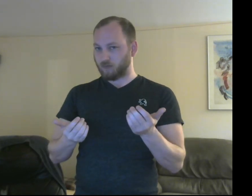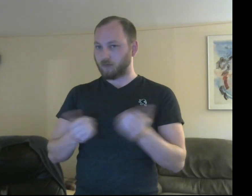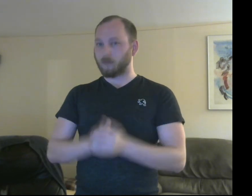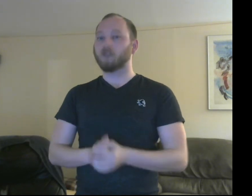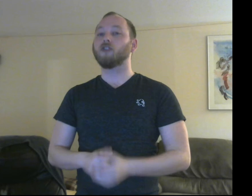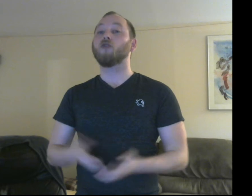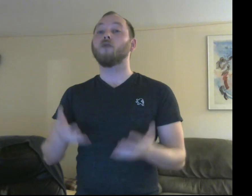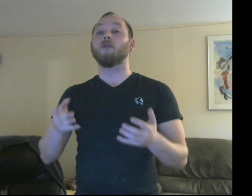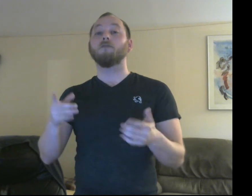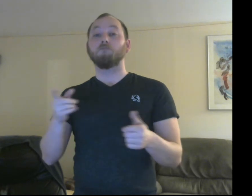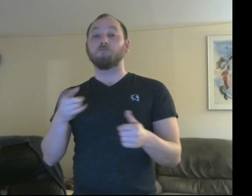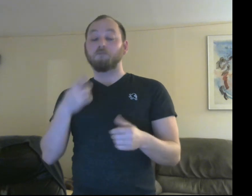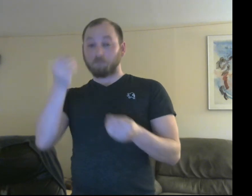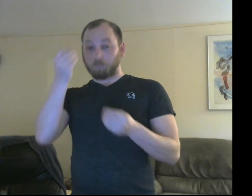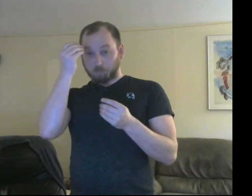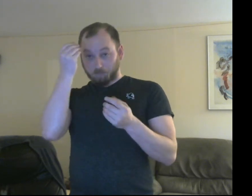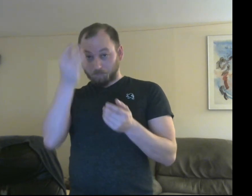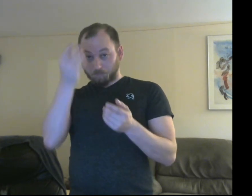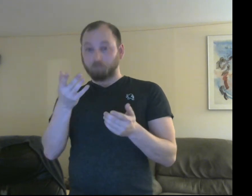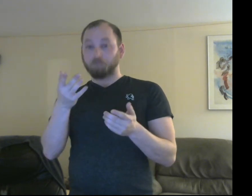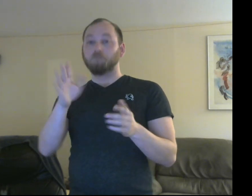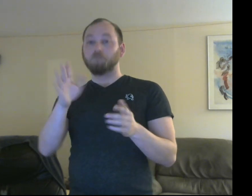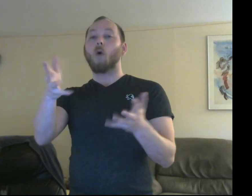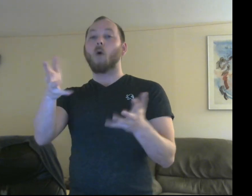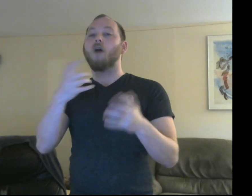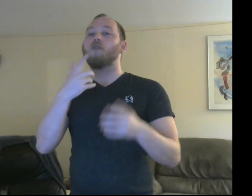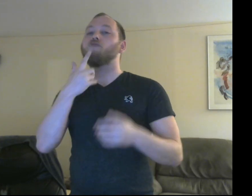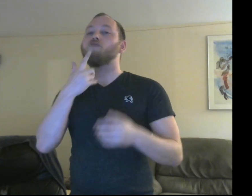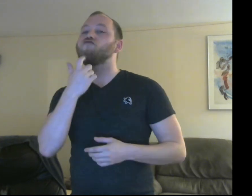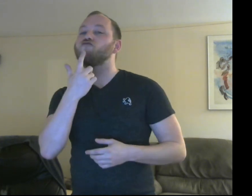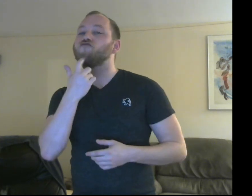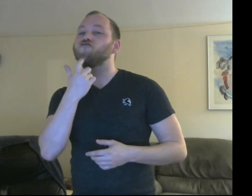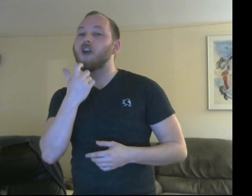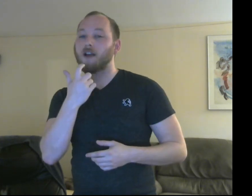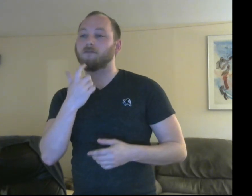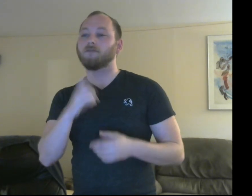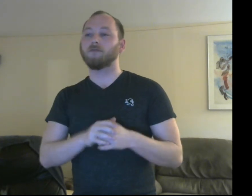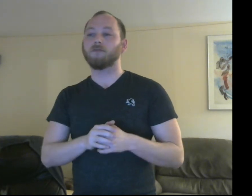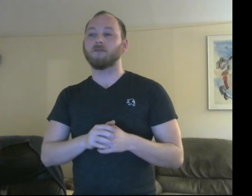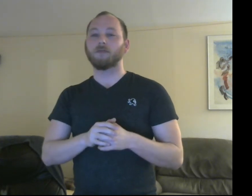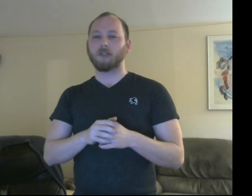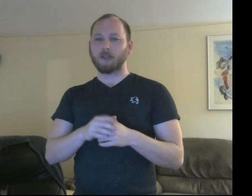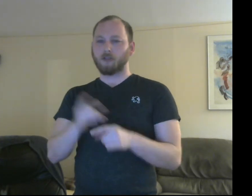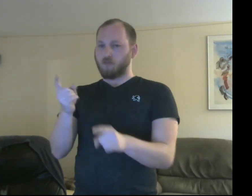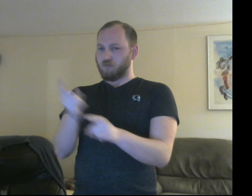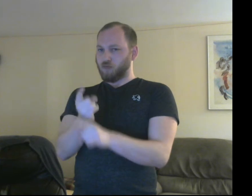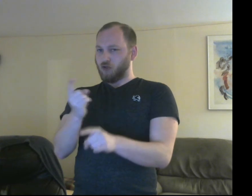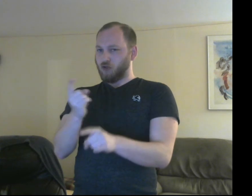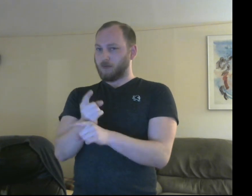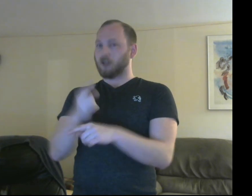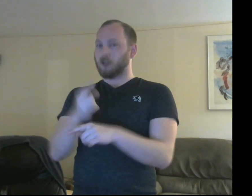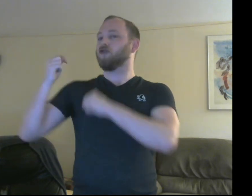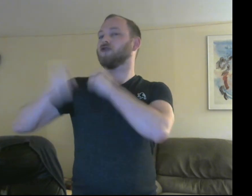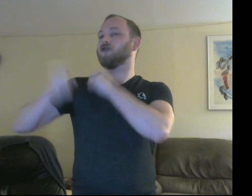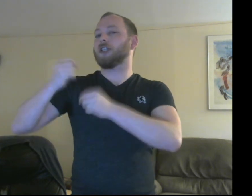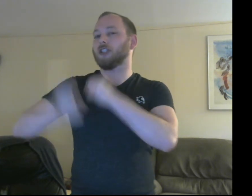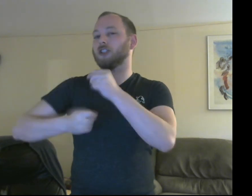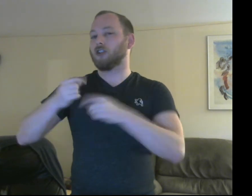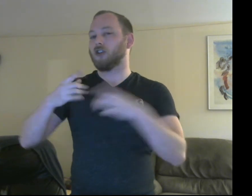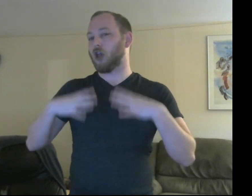tie for your suit if you want to fit the traditional aviation outfit. So you want to make sure that you get it nice and